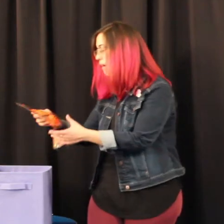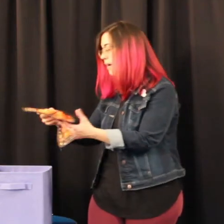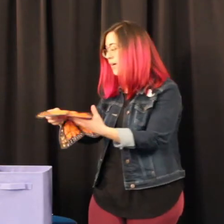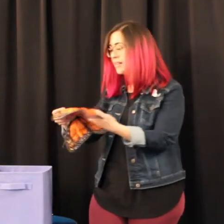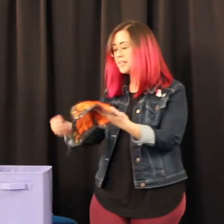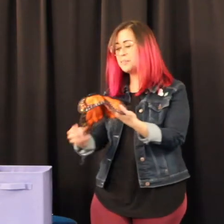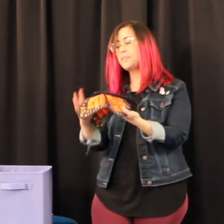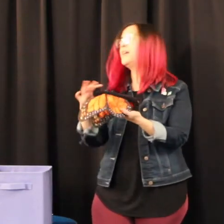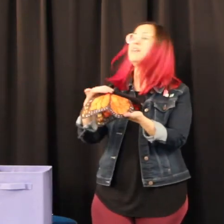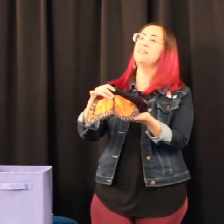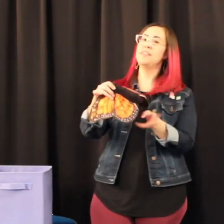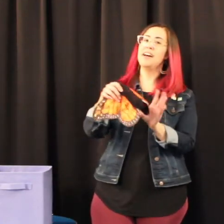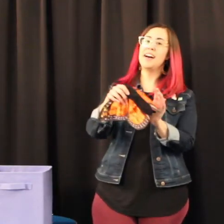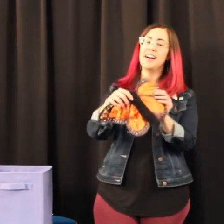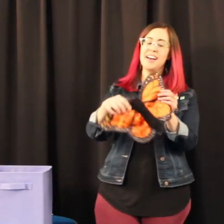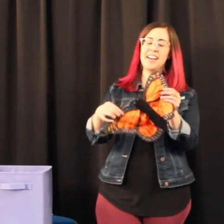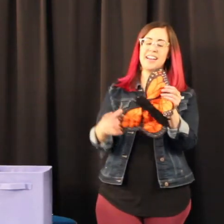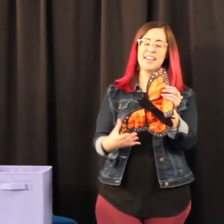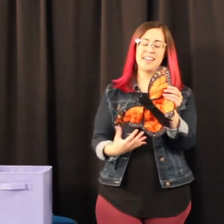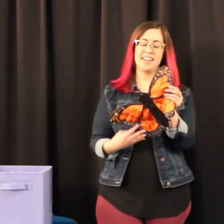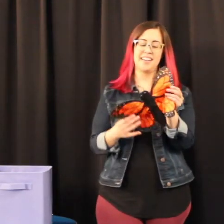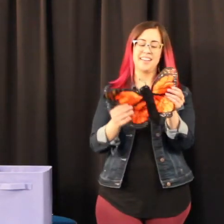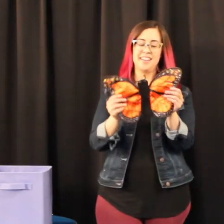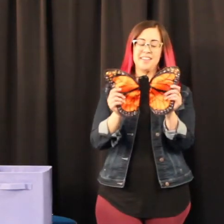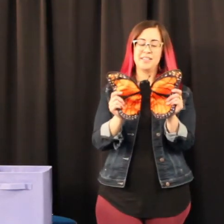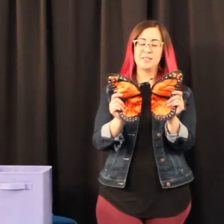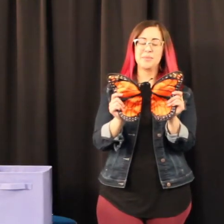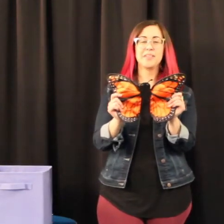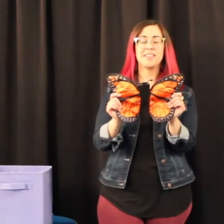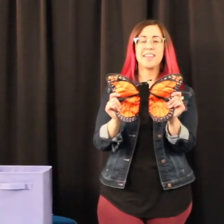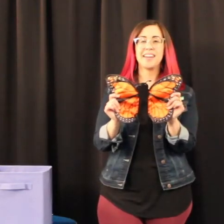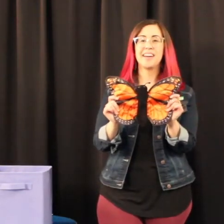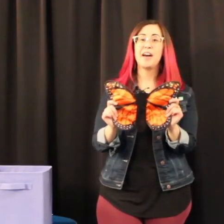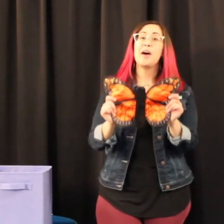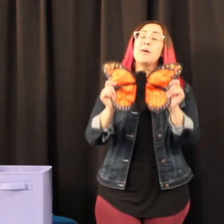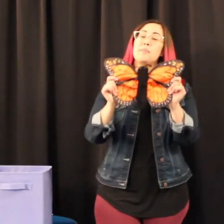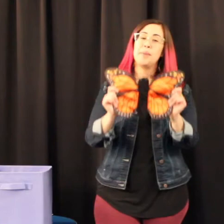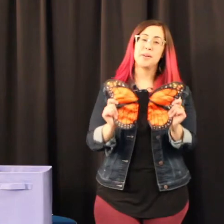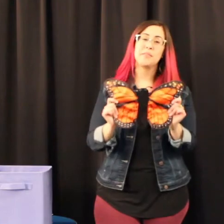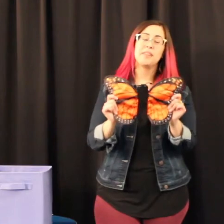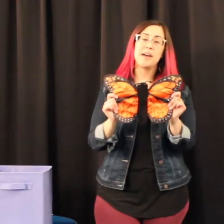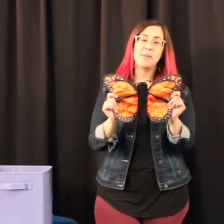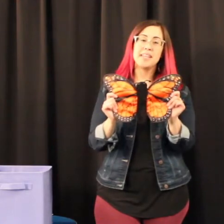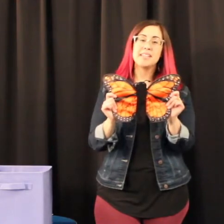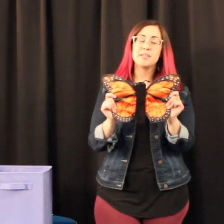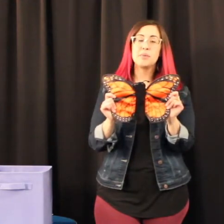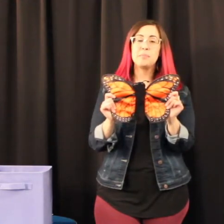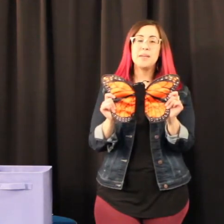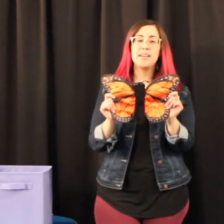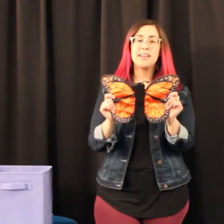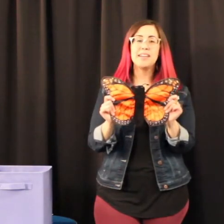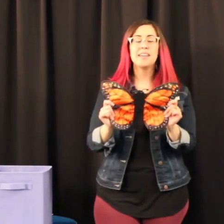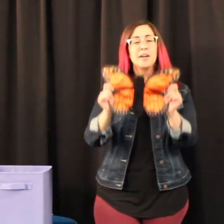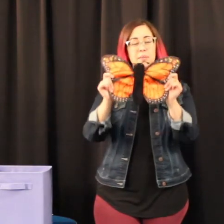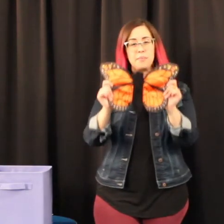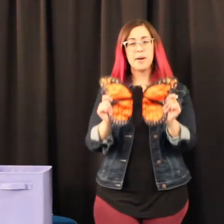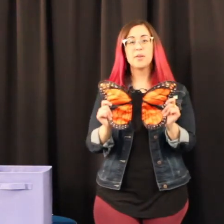Oh, it's a butterfly. So we'll sing. Butterfly begins with B.